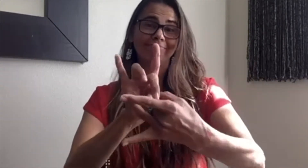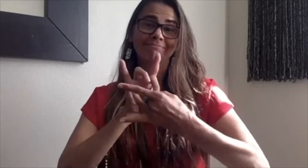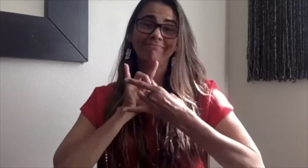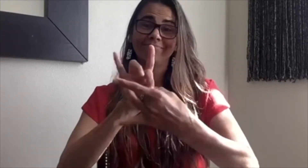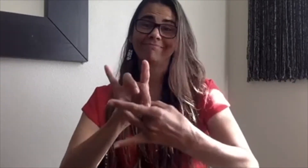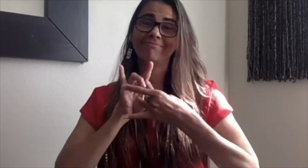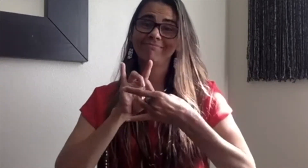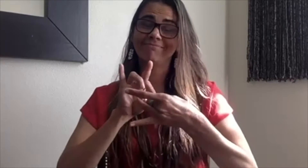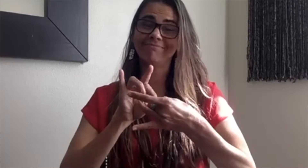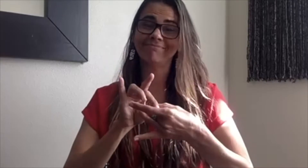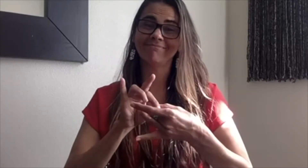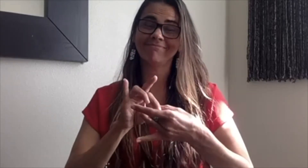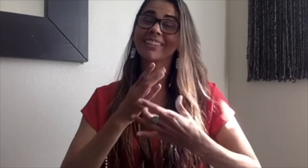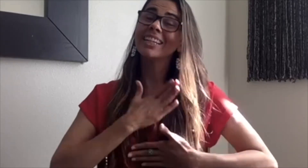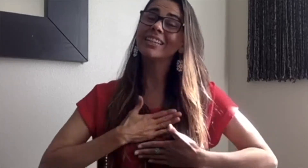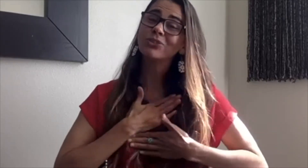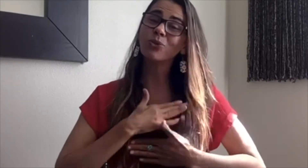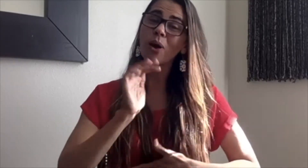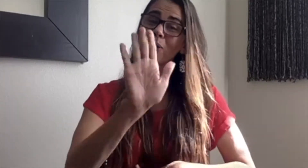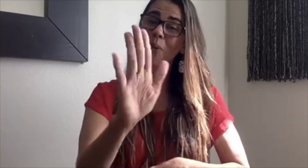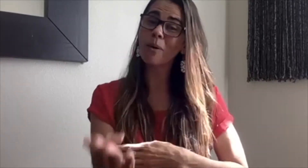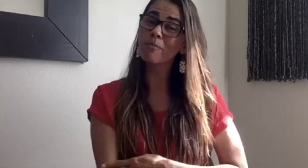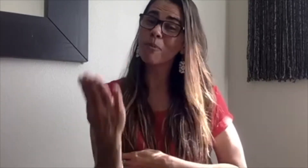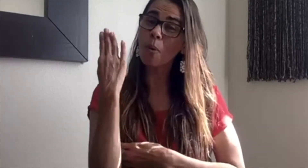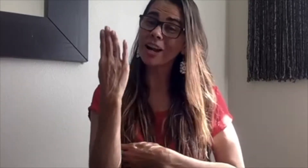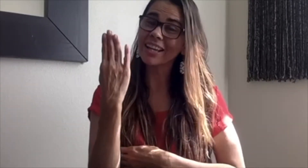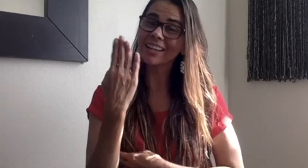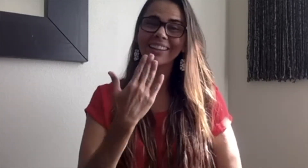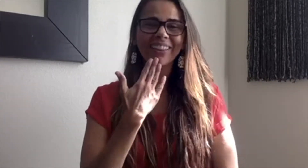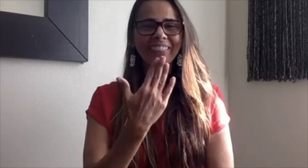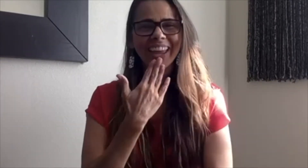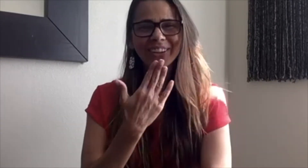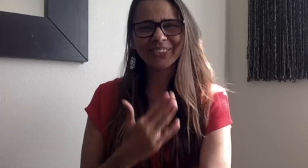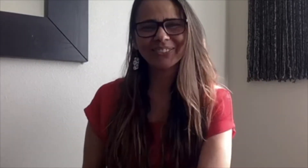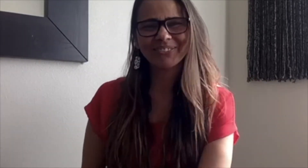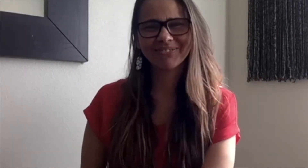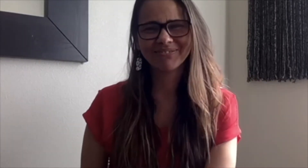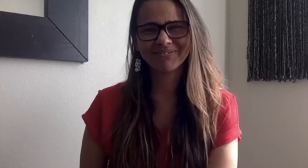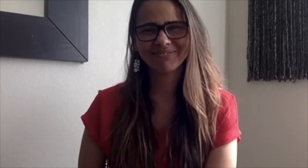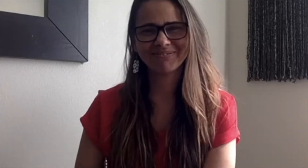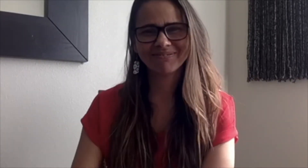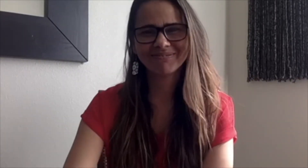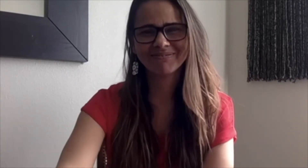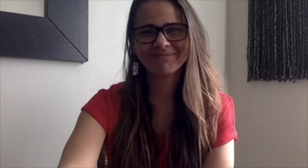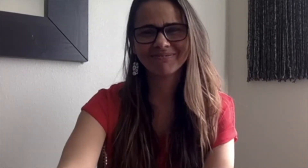community and have that collaboration. Enjoy your morning. Thank you so much.